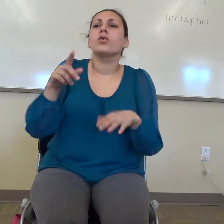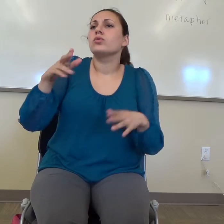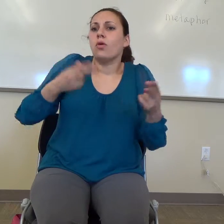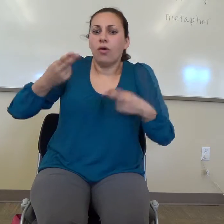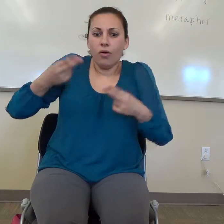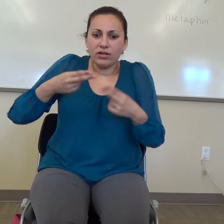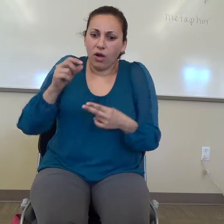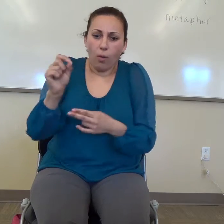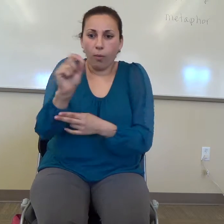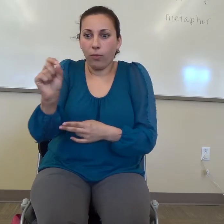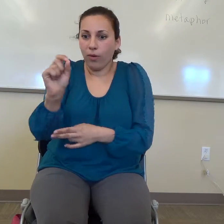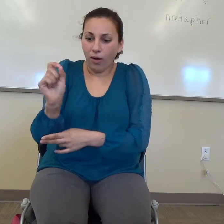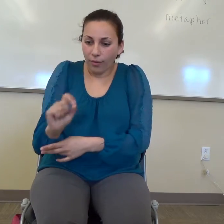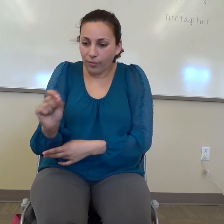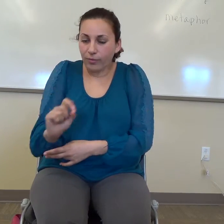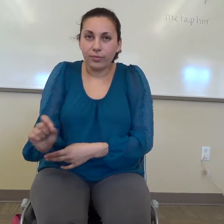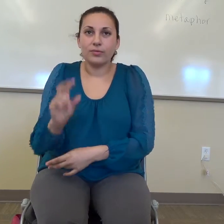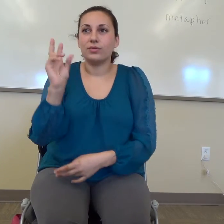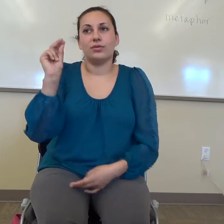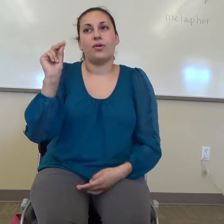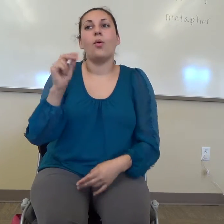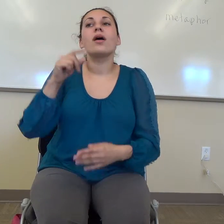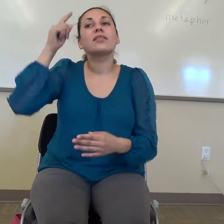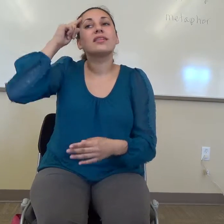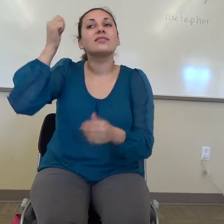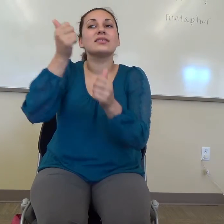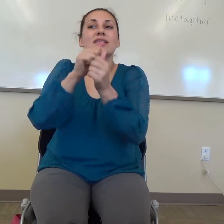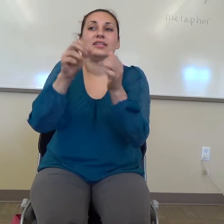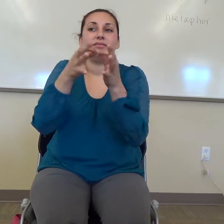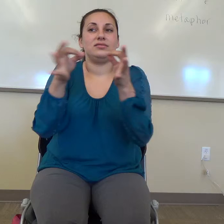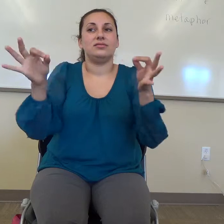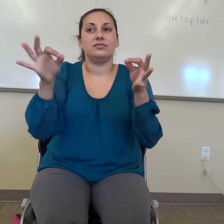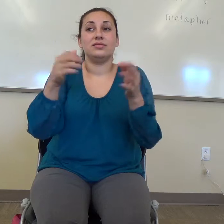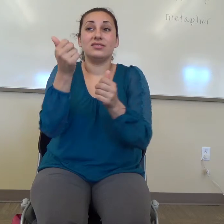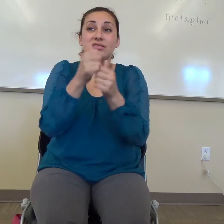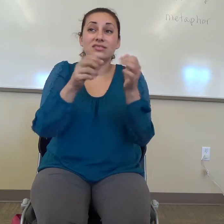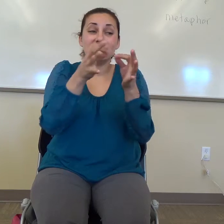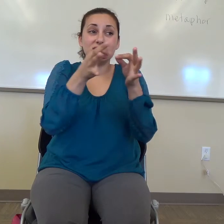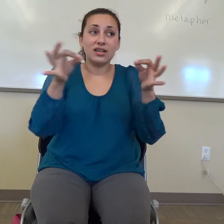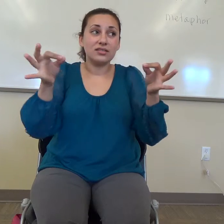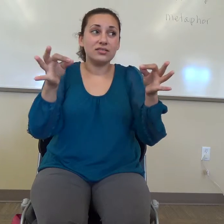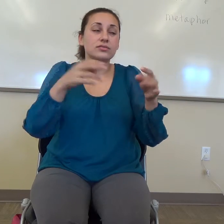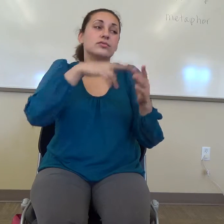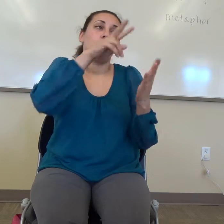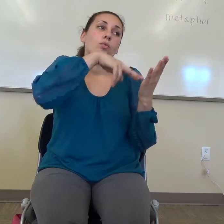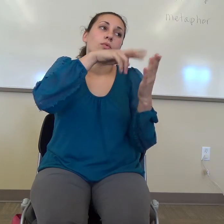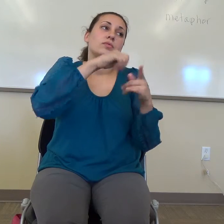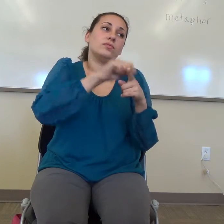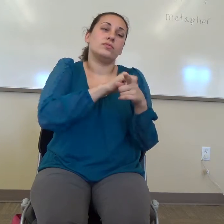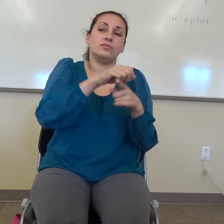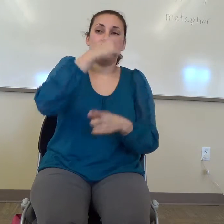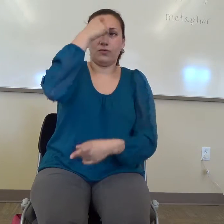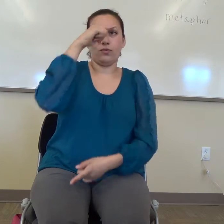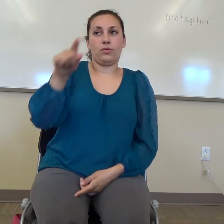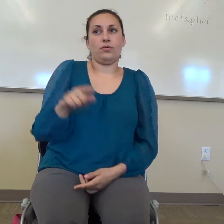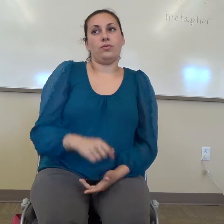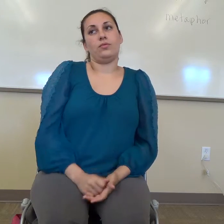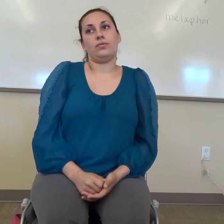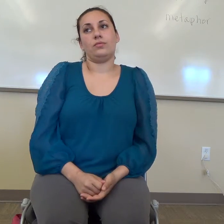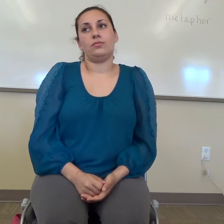really thinking about your sentence. Each of these little sentences becomes a reading exercise, a reading exercise. So be sure you know what it's